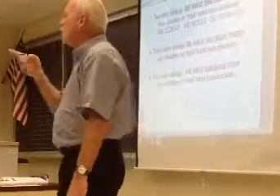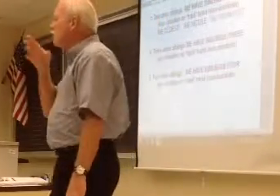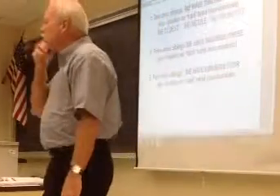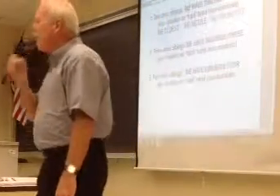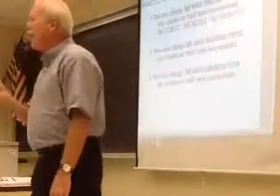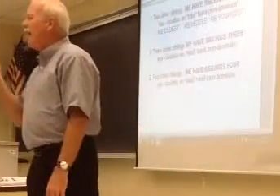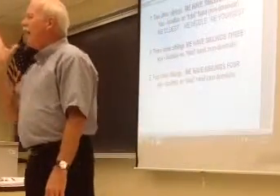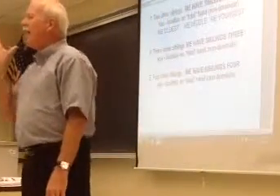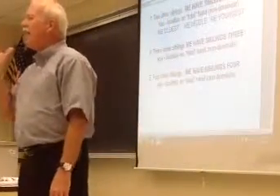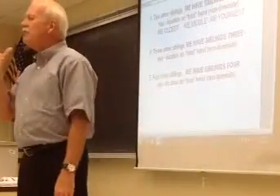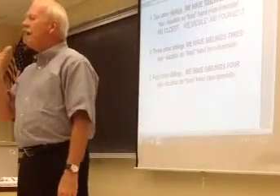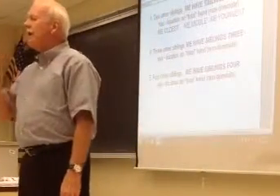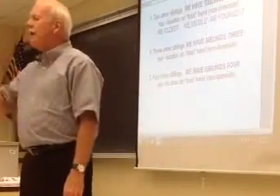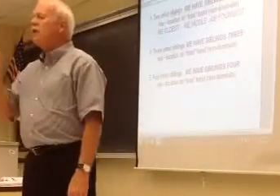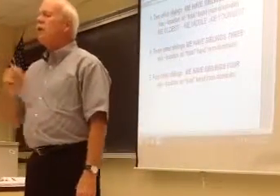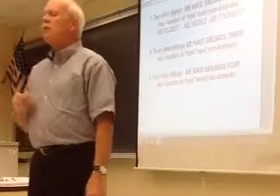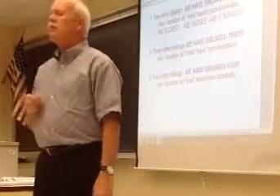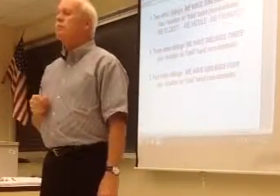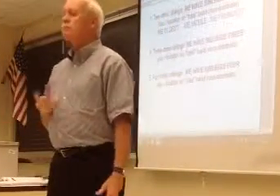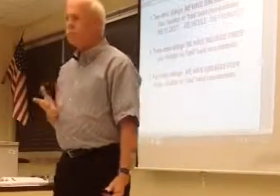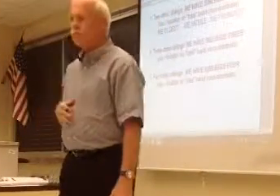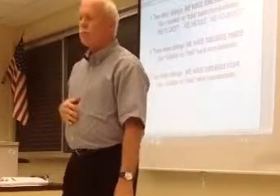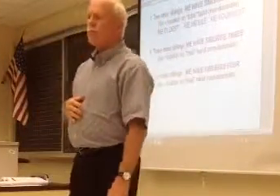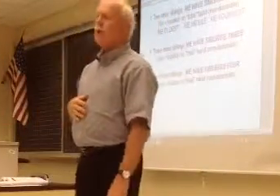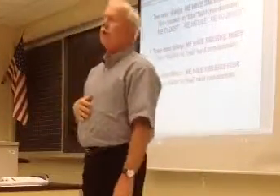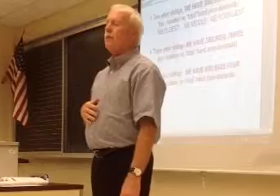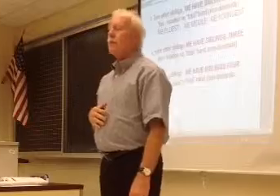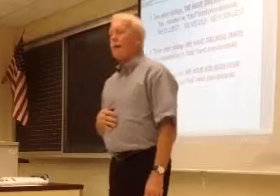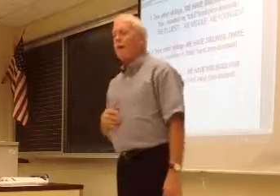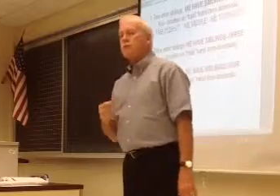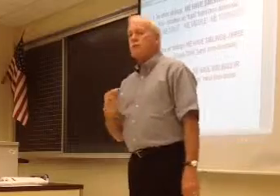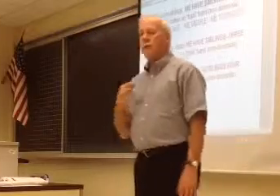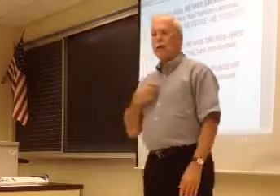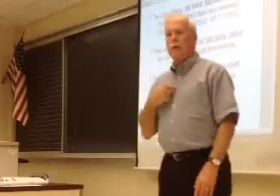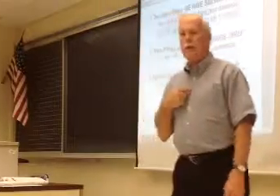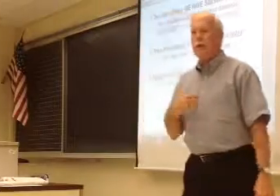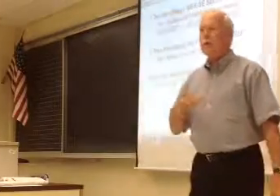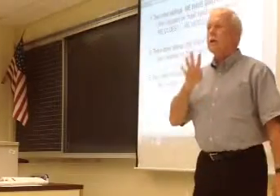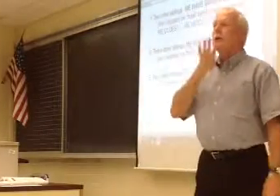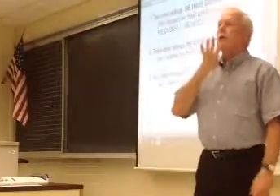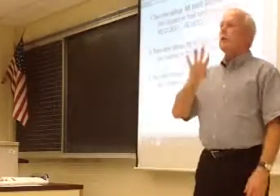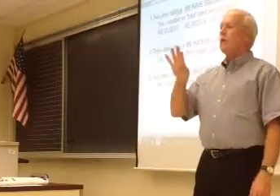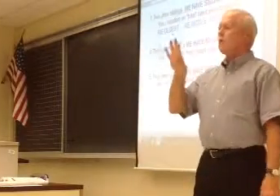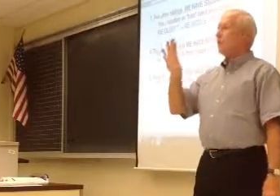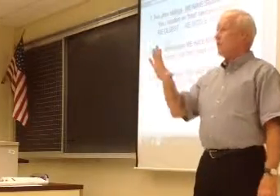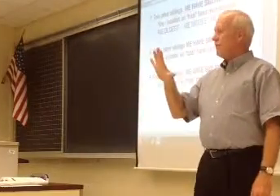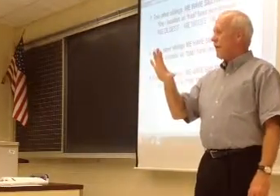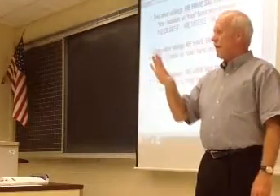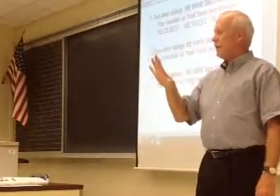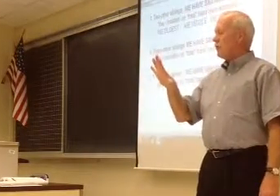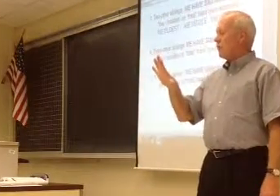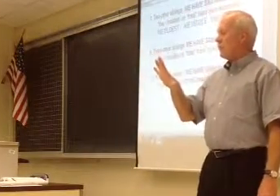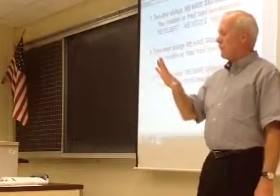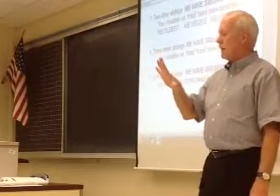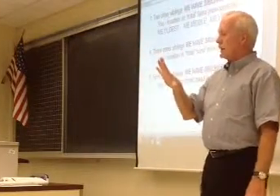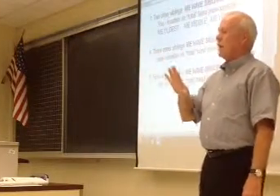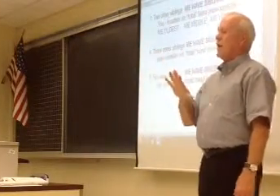You. Age, how many you? Then the answer, me 45 or whatever the case, I